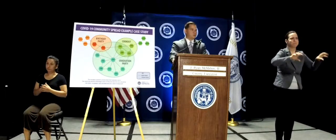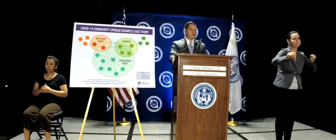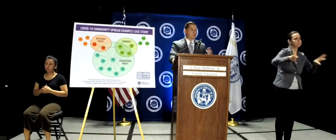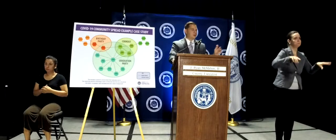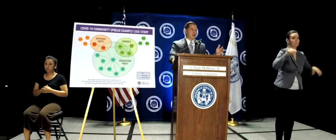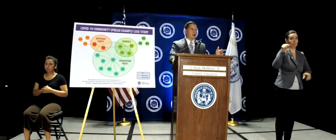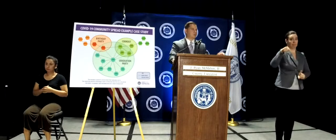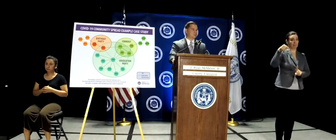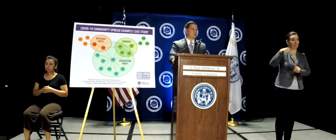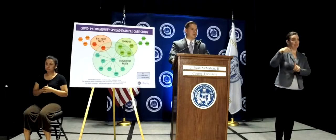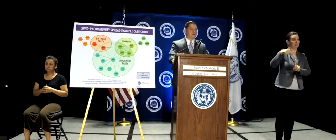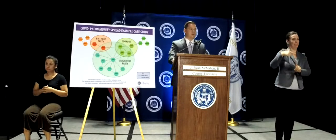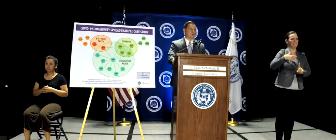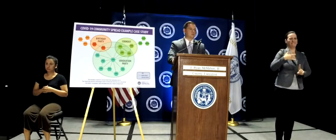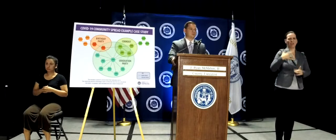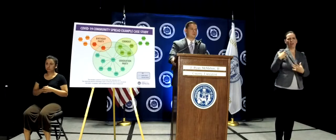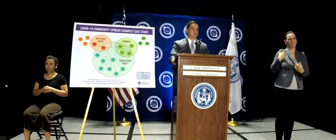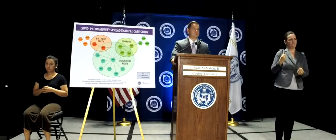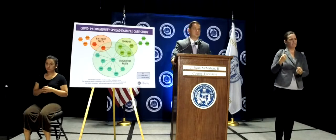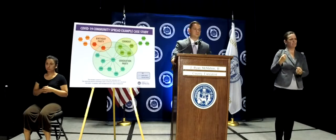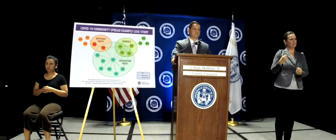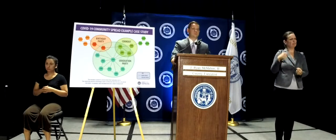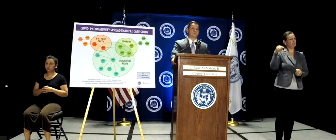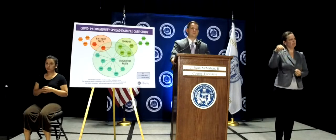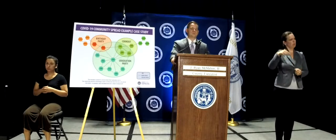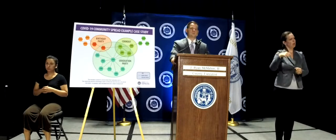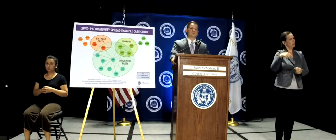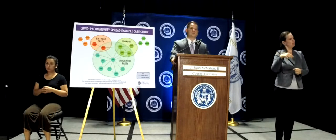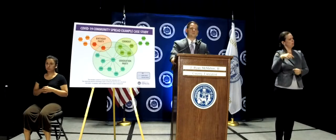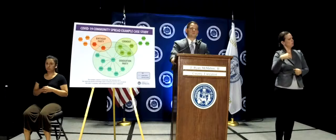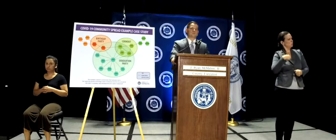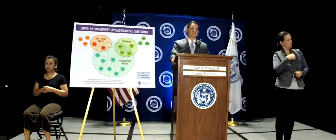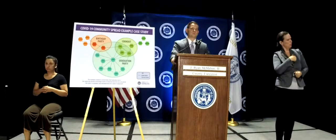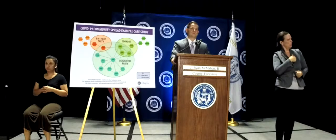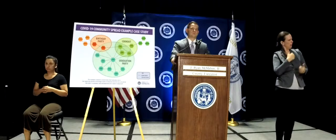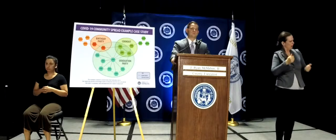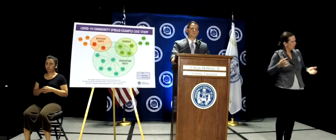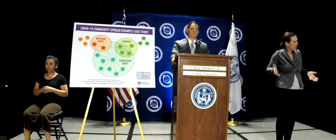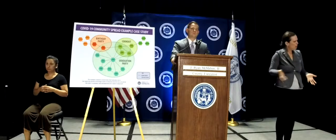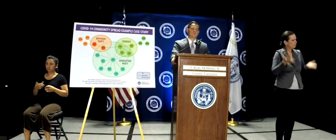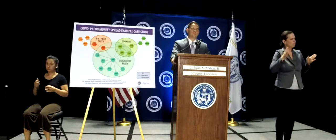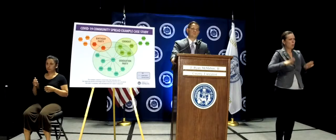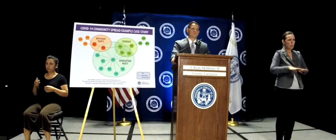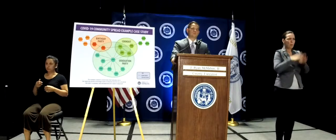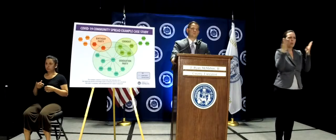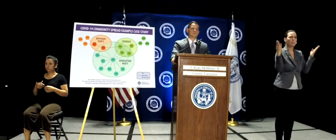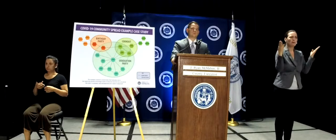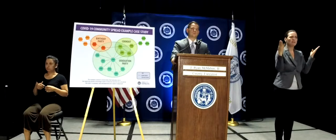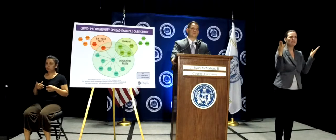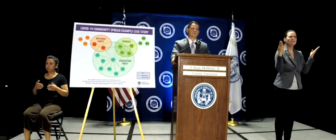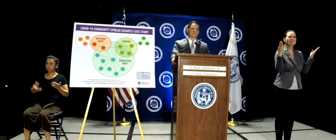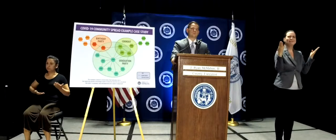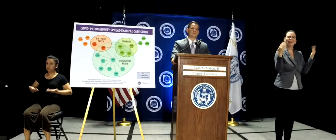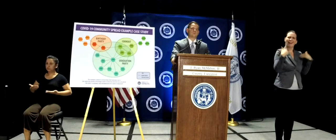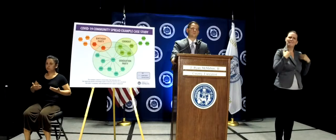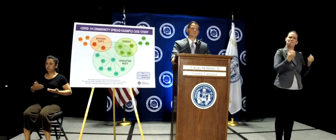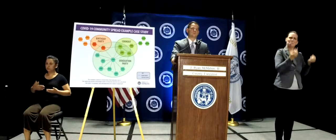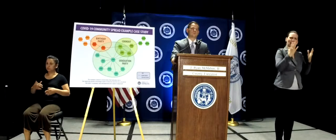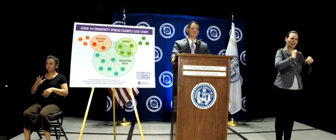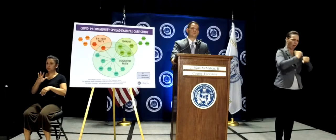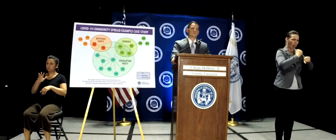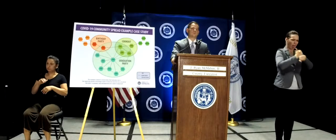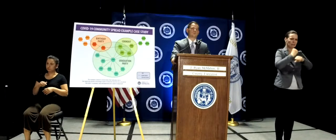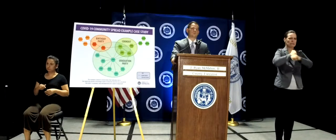rate's there. So we got to go. We have to go. I wasn't with you on Thursday because I was covering the situation with the Fayetteville Manlius football